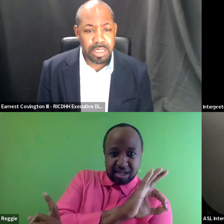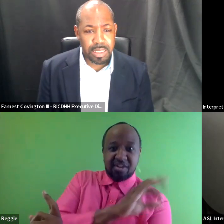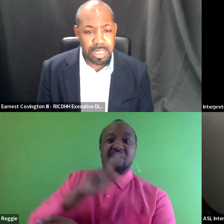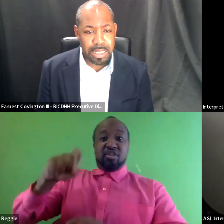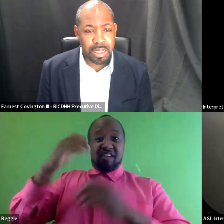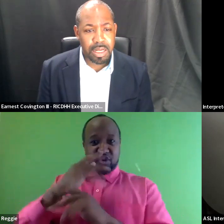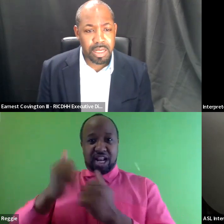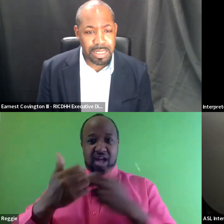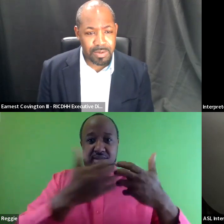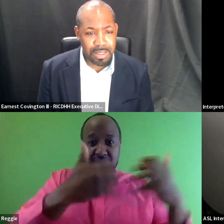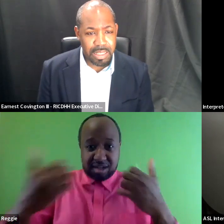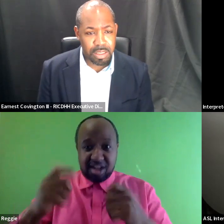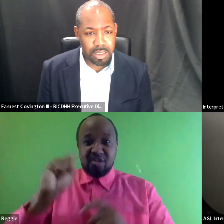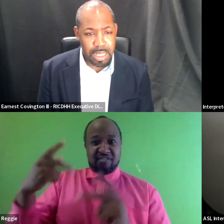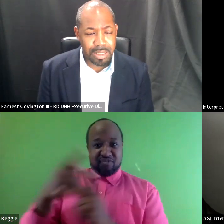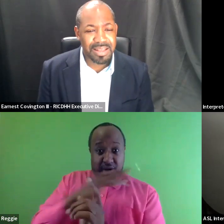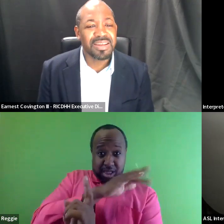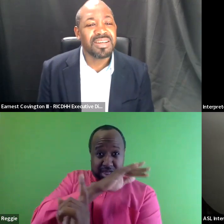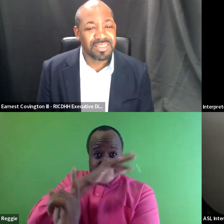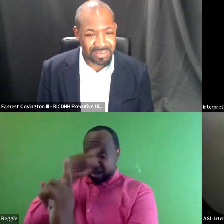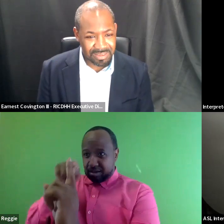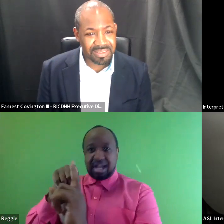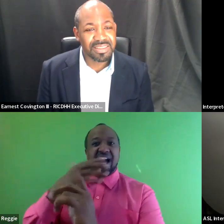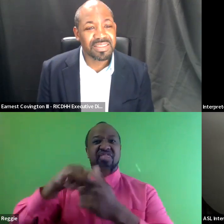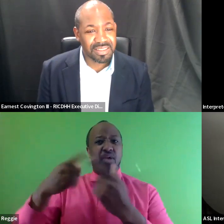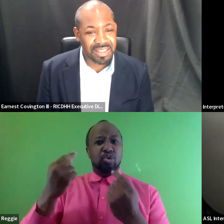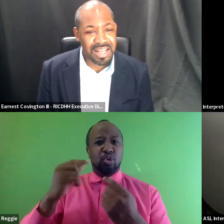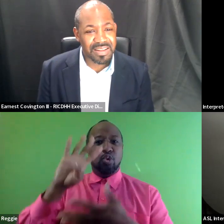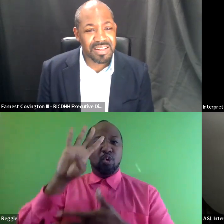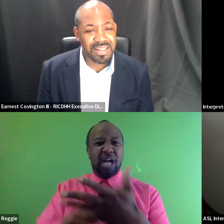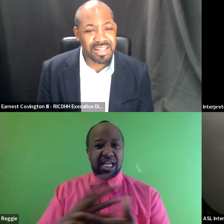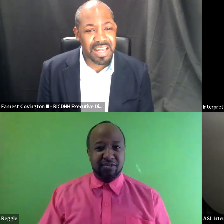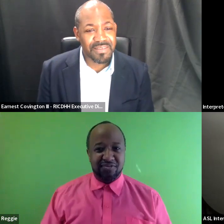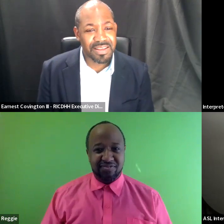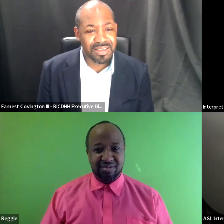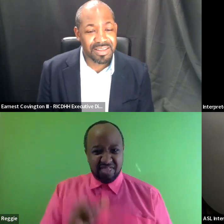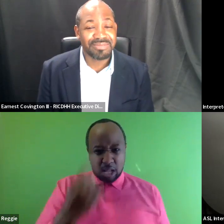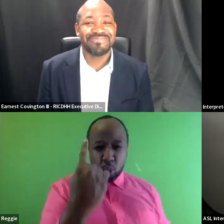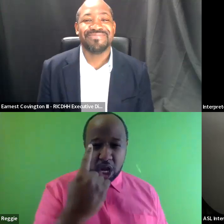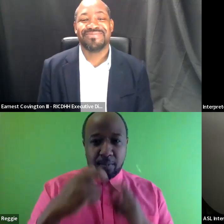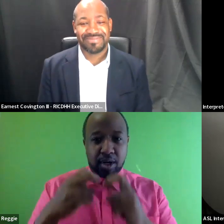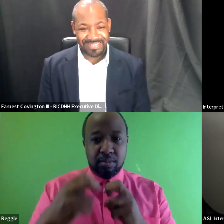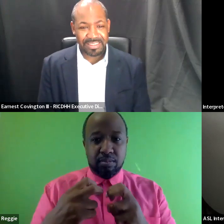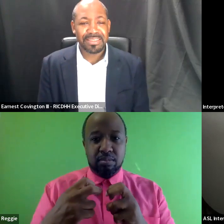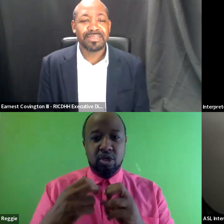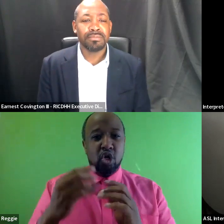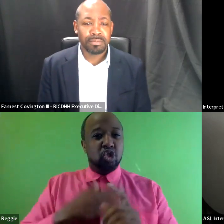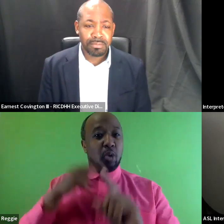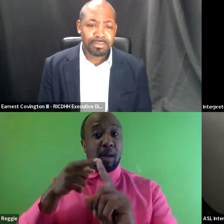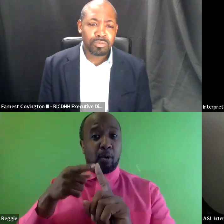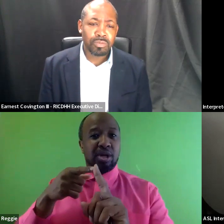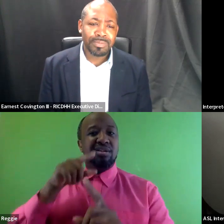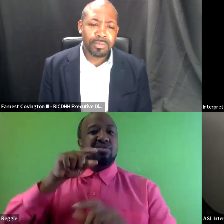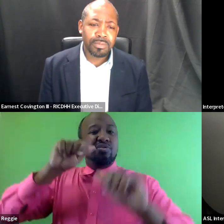know what I mean? You get this problem and you have 11 weeks, it's broken down into parts to sort of solve that problem with a graph. There's